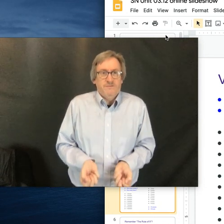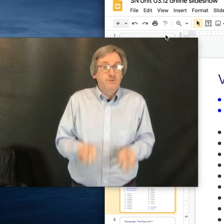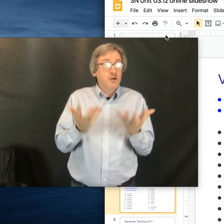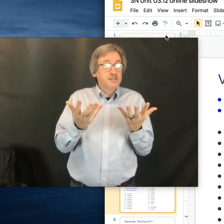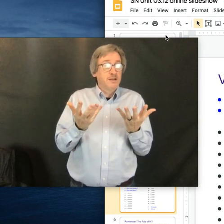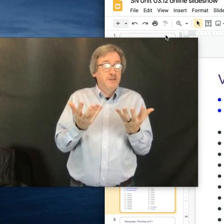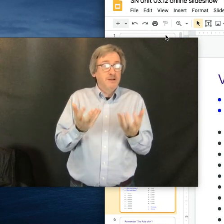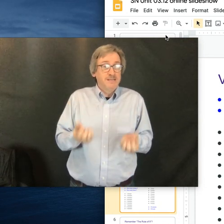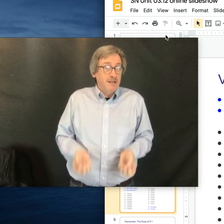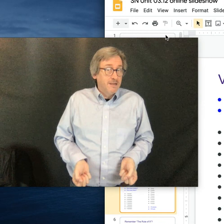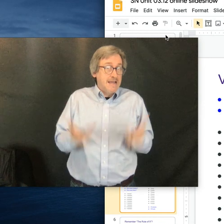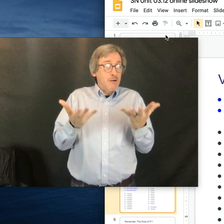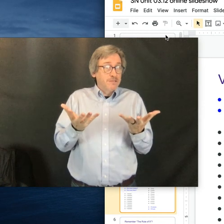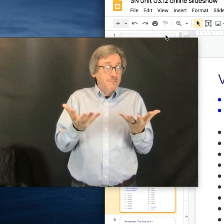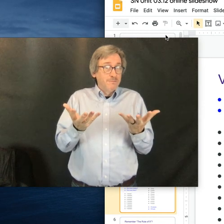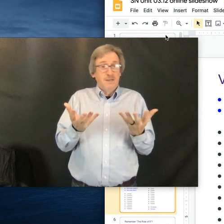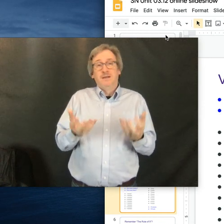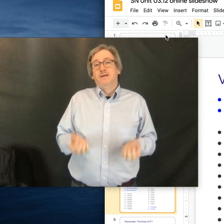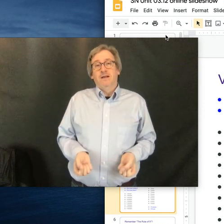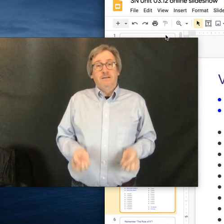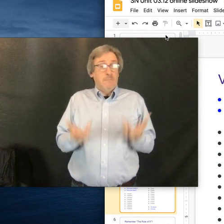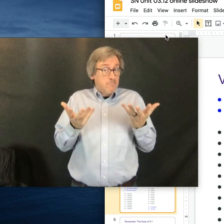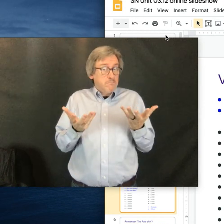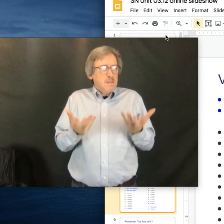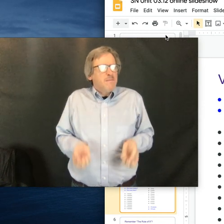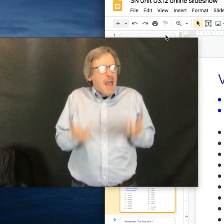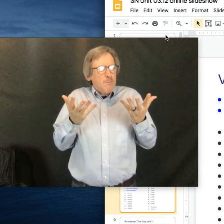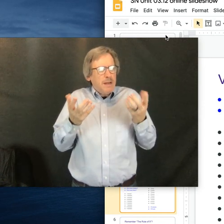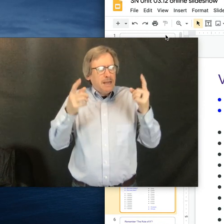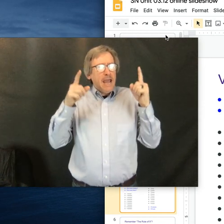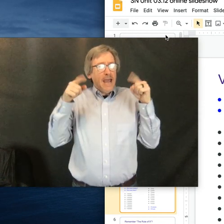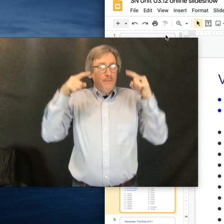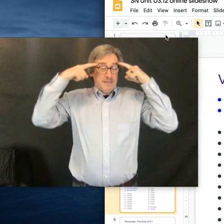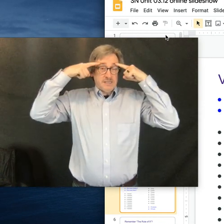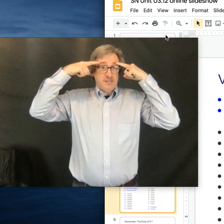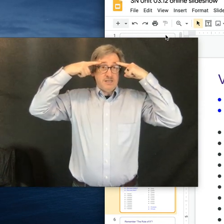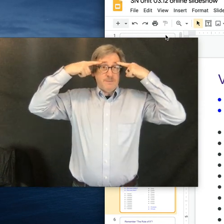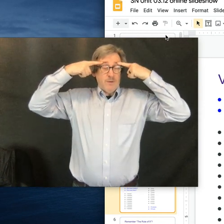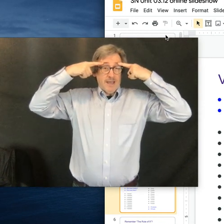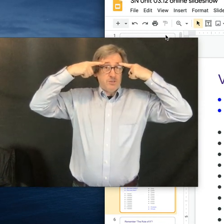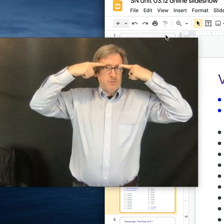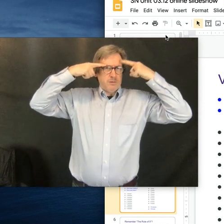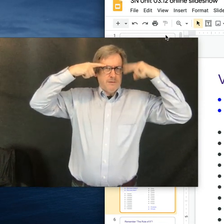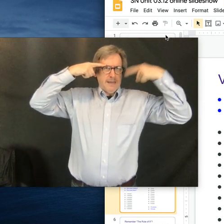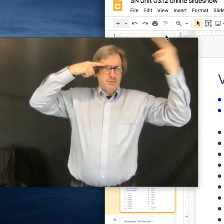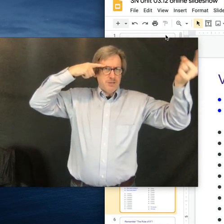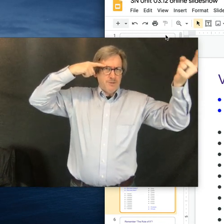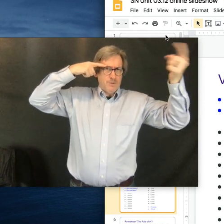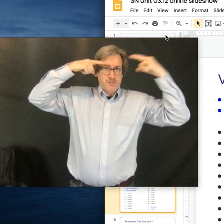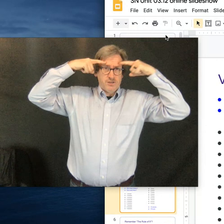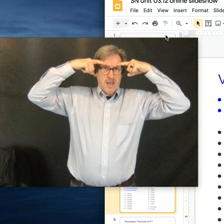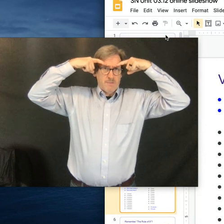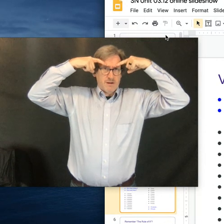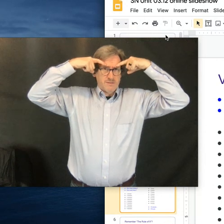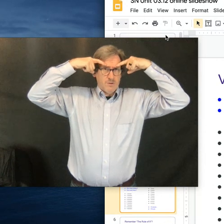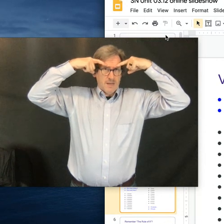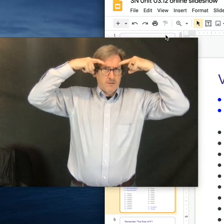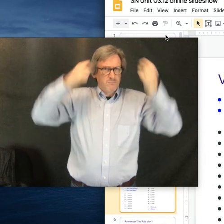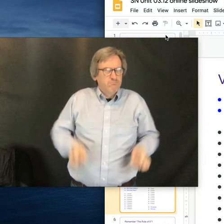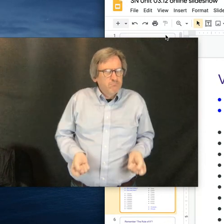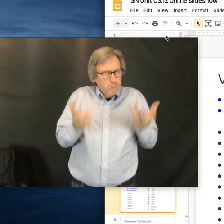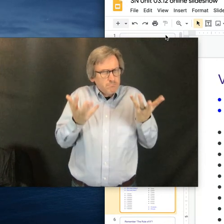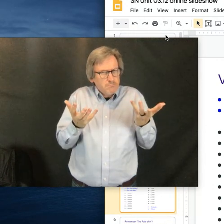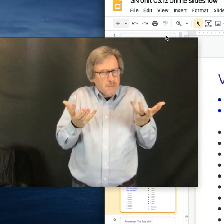of stuff and you toss it up in the air and say, count them, right? How many? And because it's a WH or an HW question, the eyebrows go